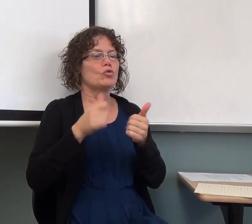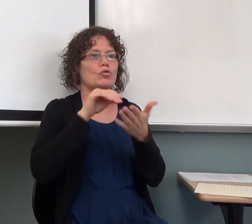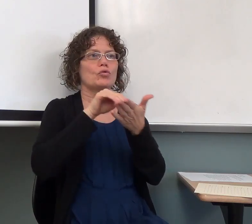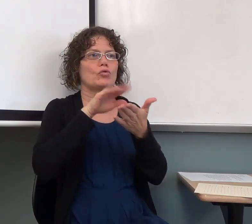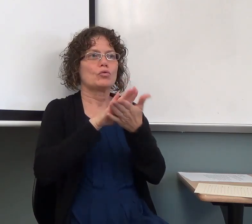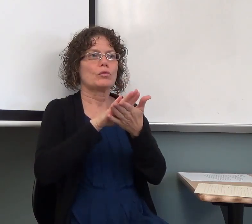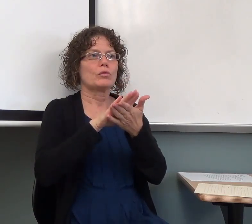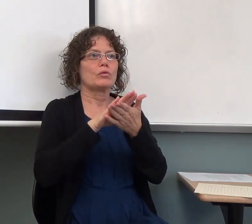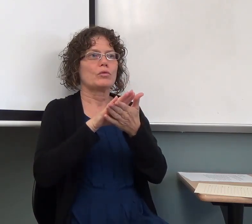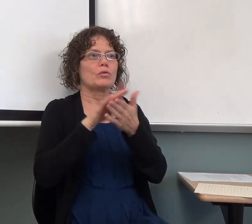before it.